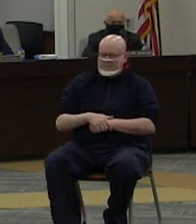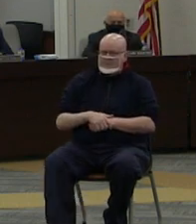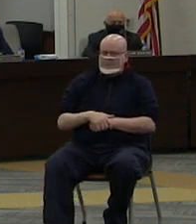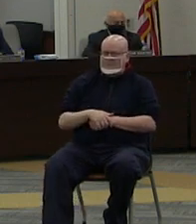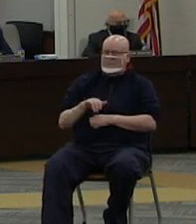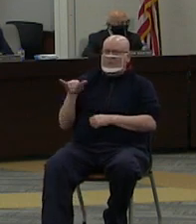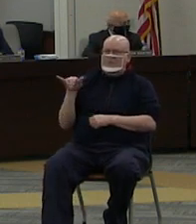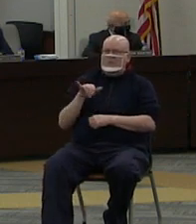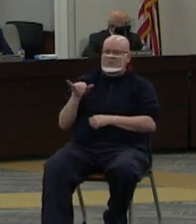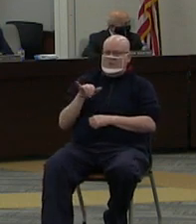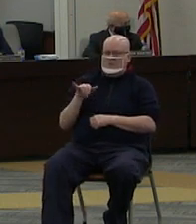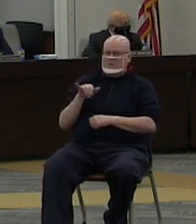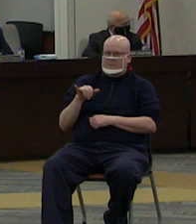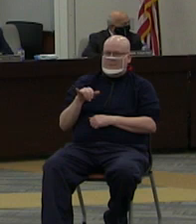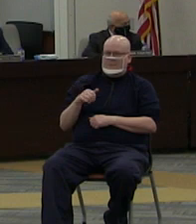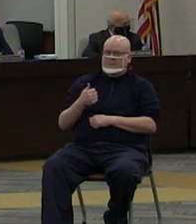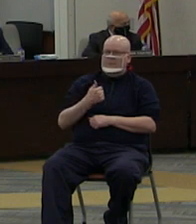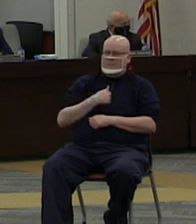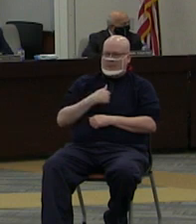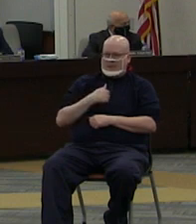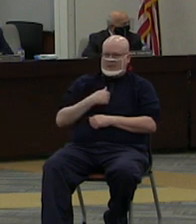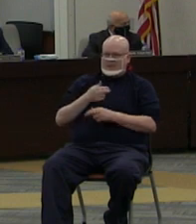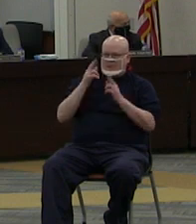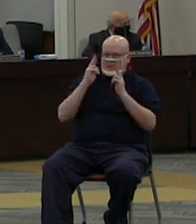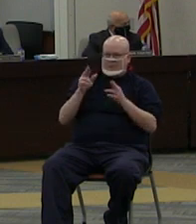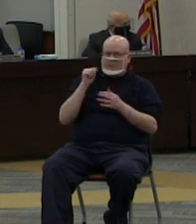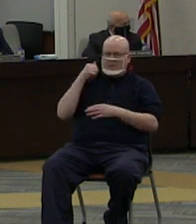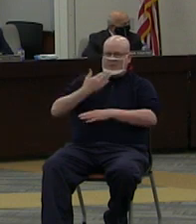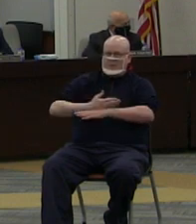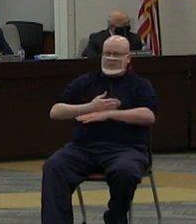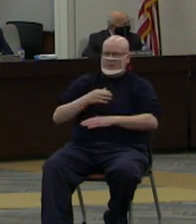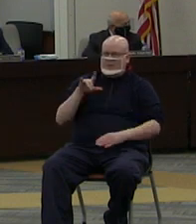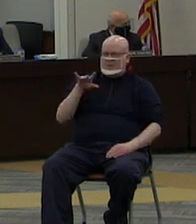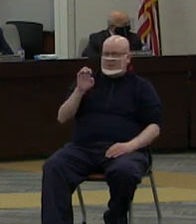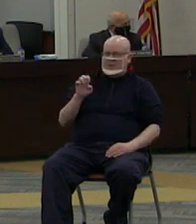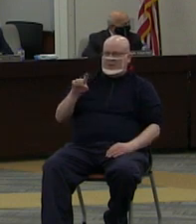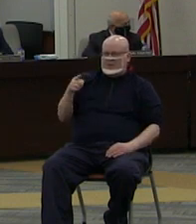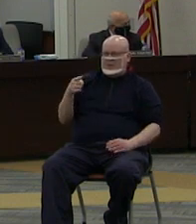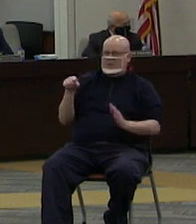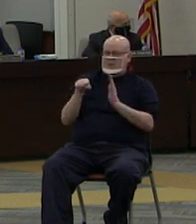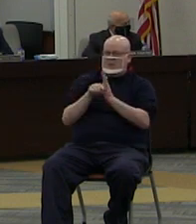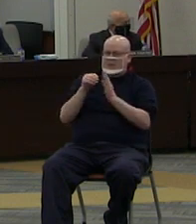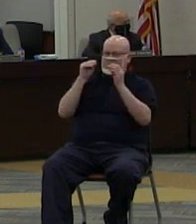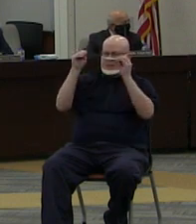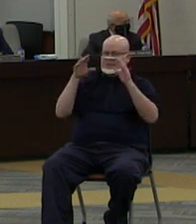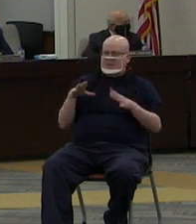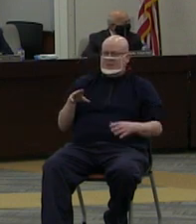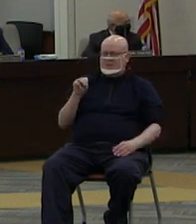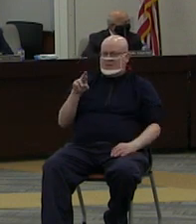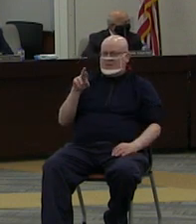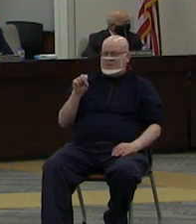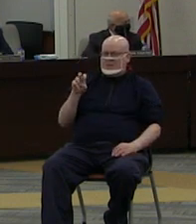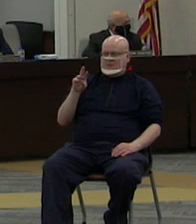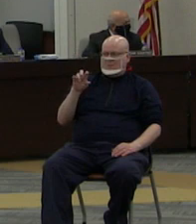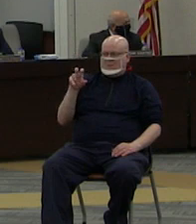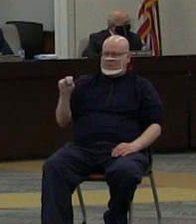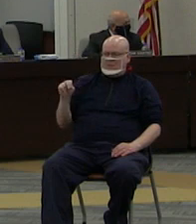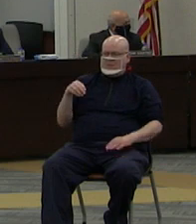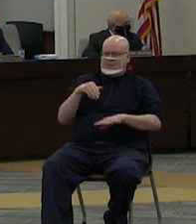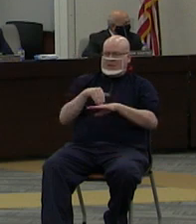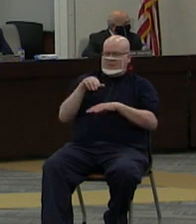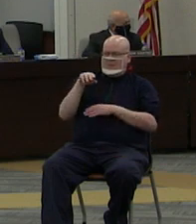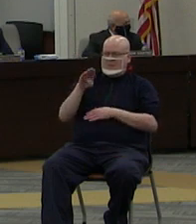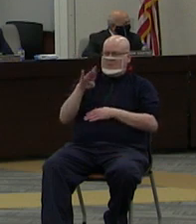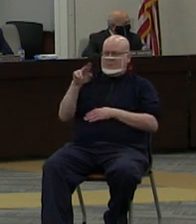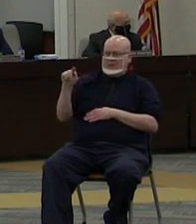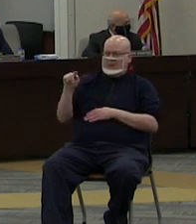also haven't personally appreciated my daughter Claire's first grade teacher, so Mrs. Williams at Barron's Elementary. I just